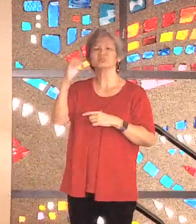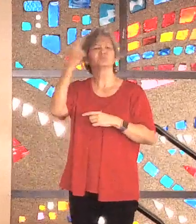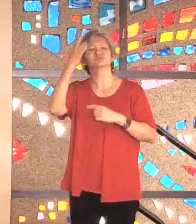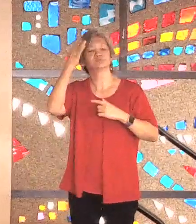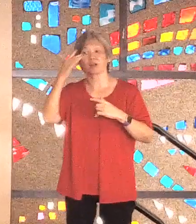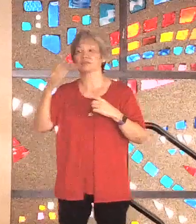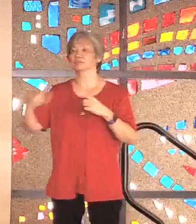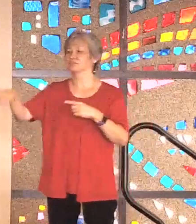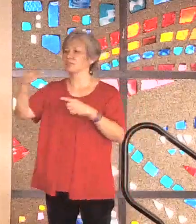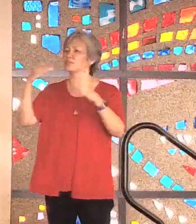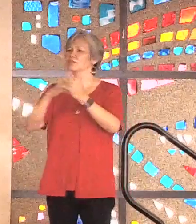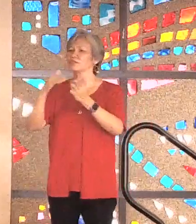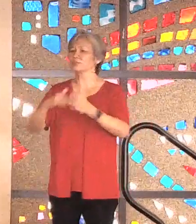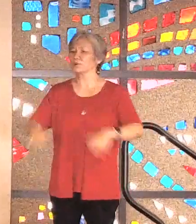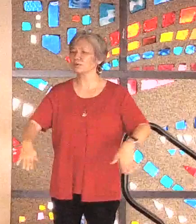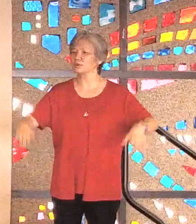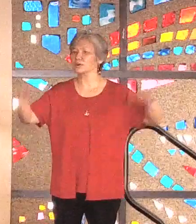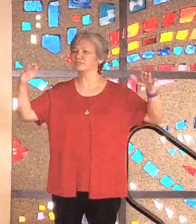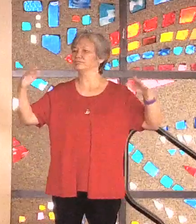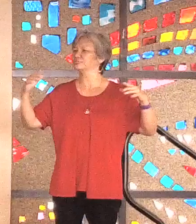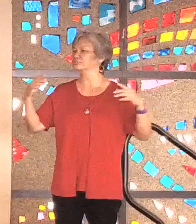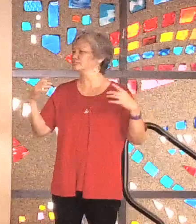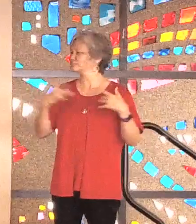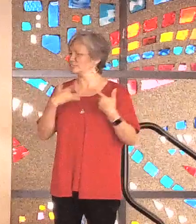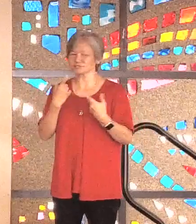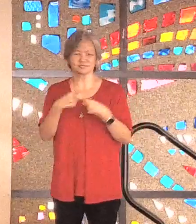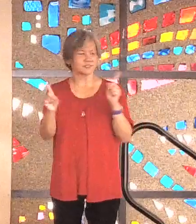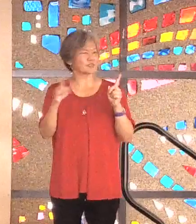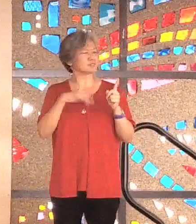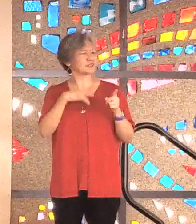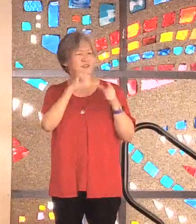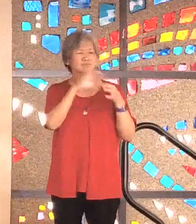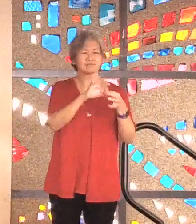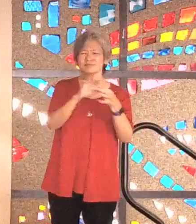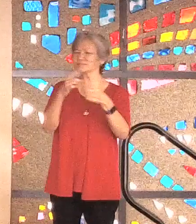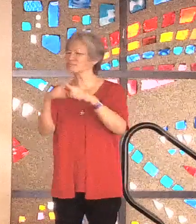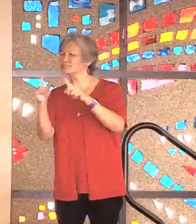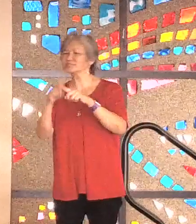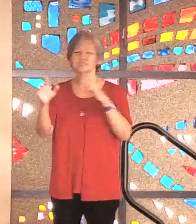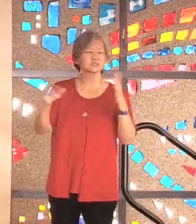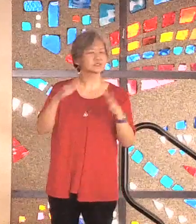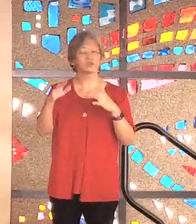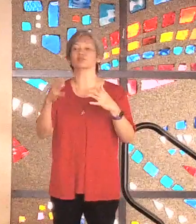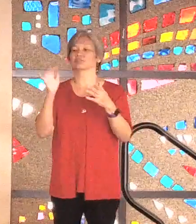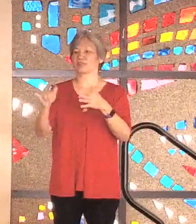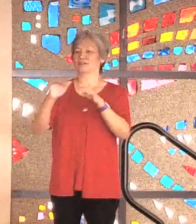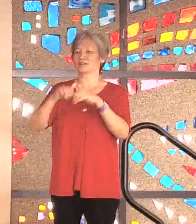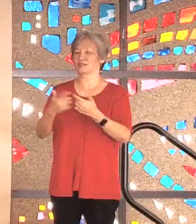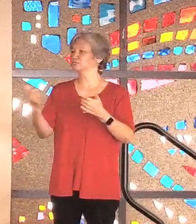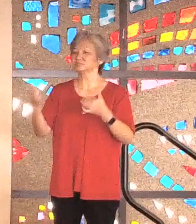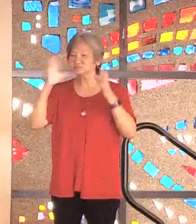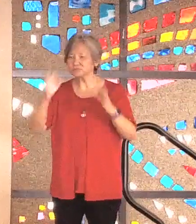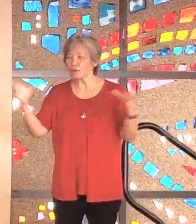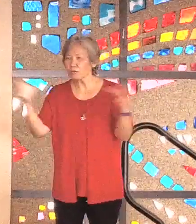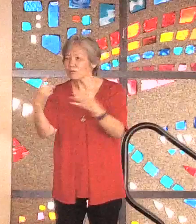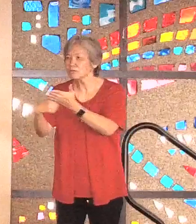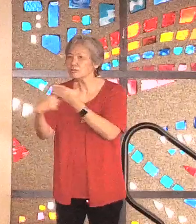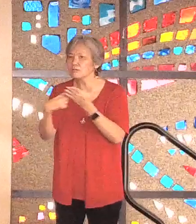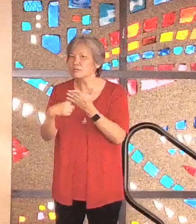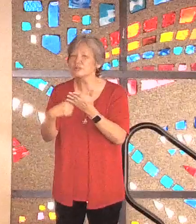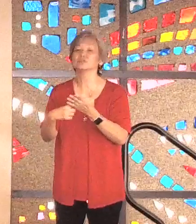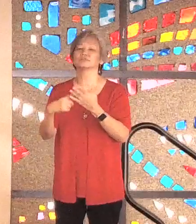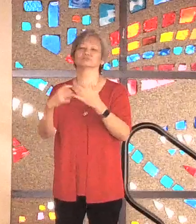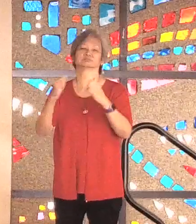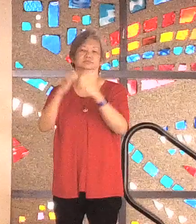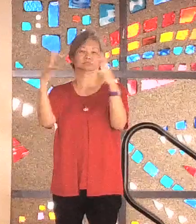called CODAs. And the reason why that often they grow up in feeling different, somehow feeling struggling with belonging